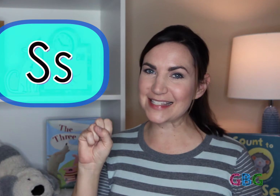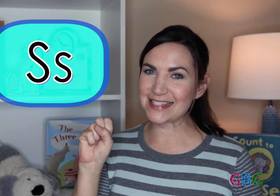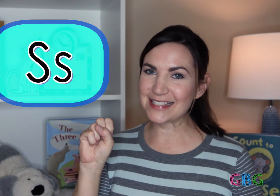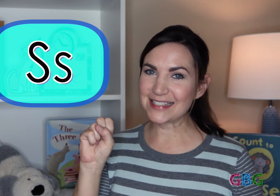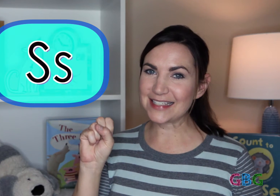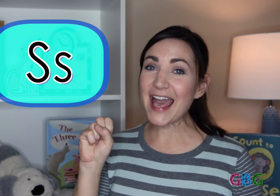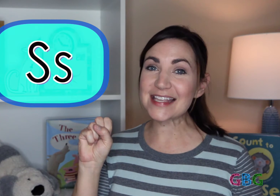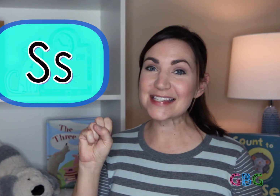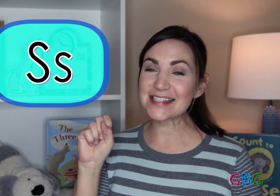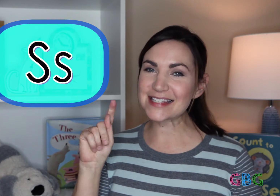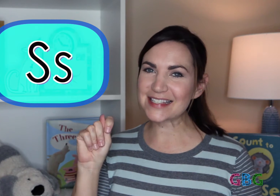S,